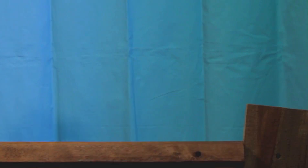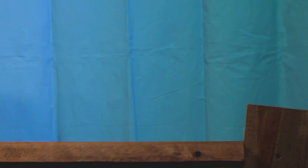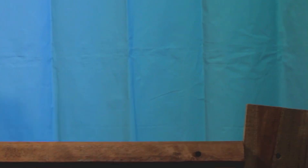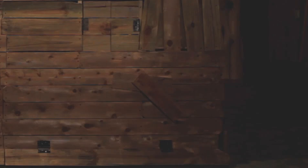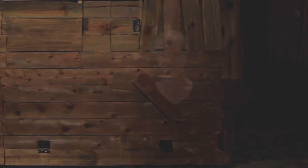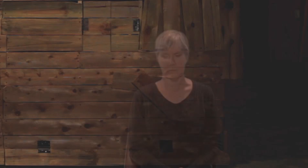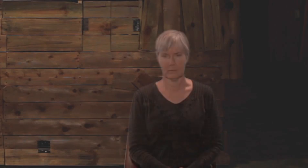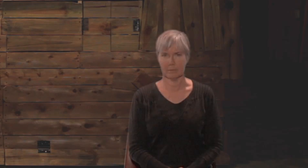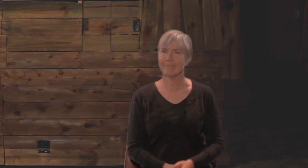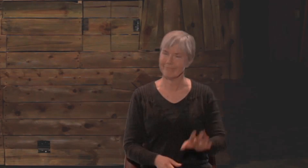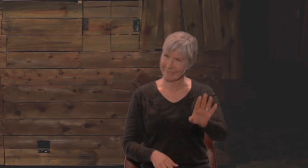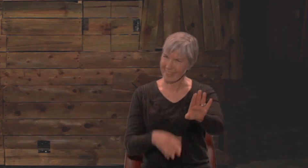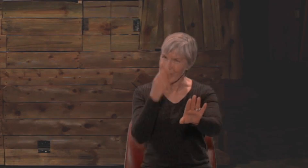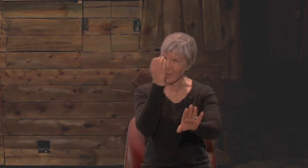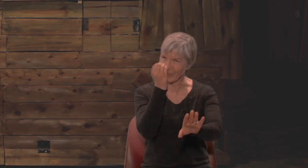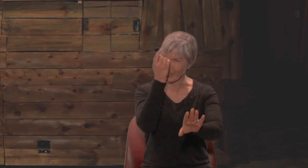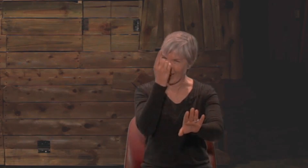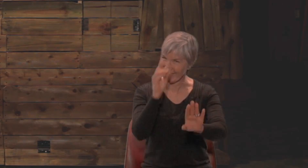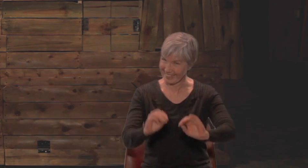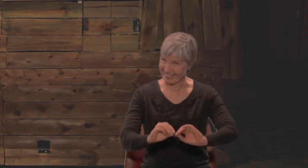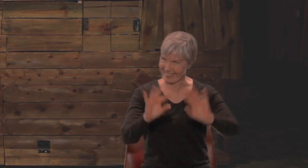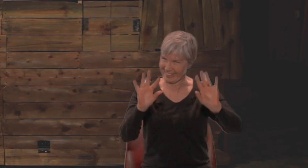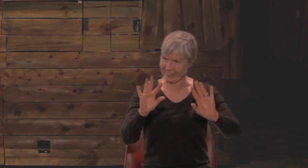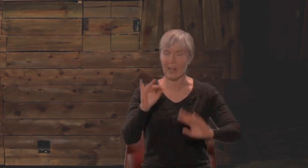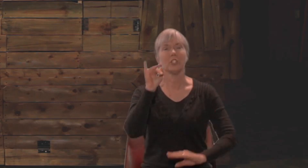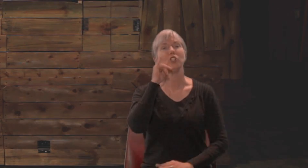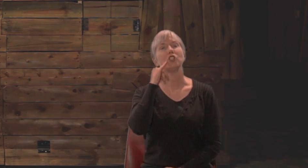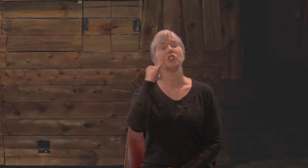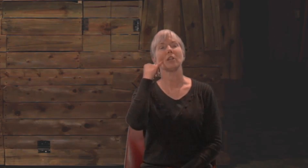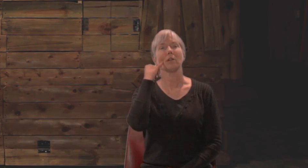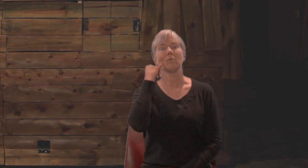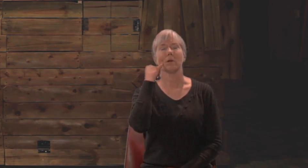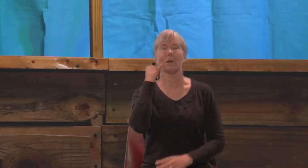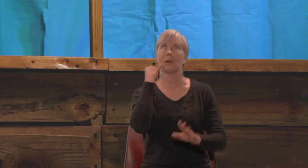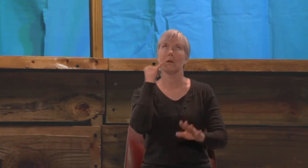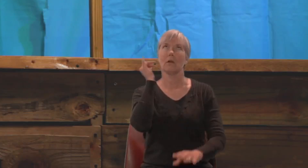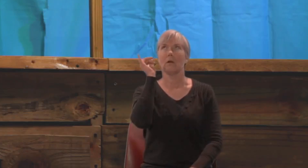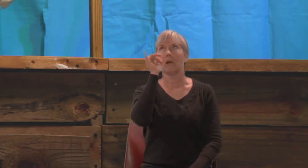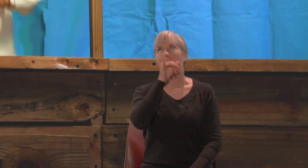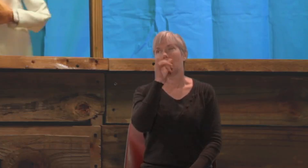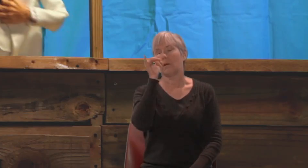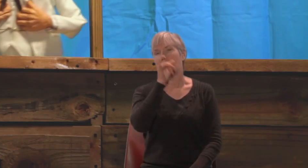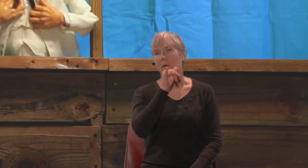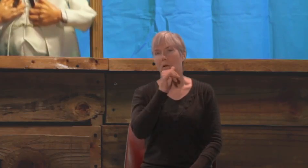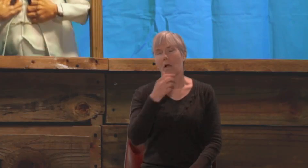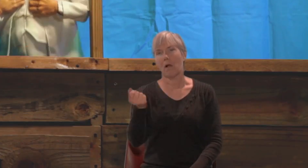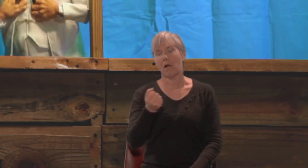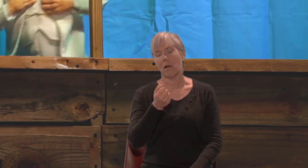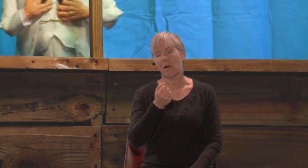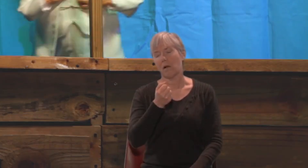Well, you get the idea. Jim Smiley was a fool. A gambling